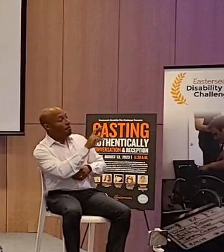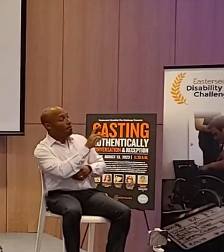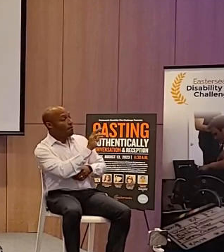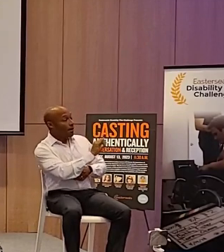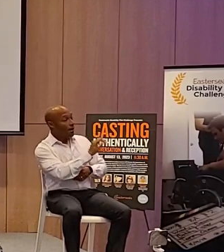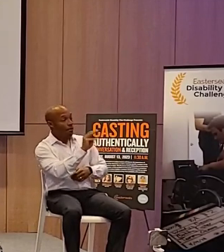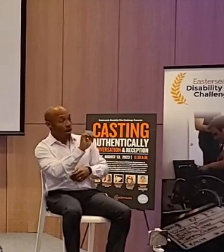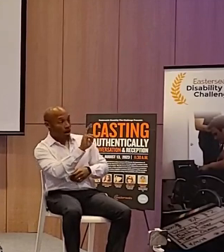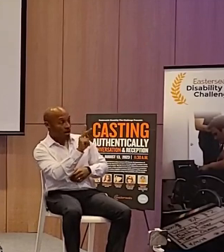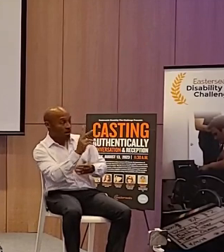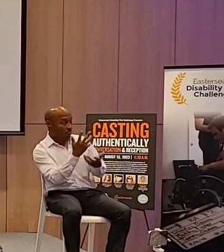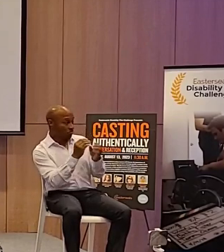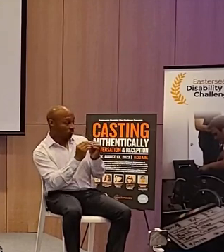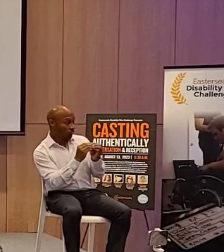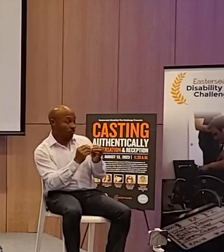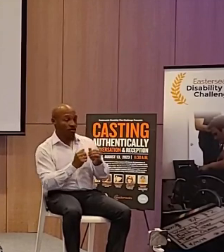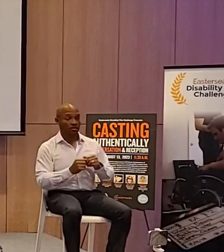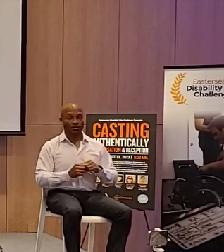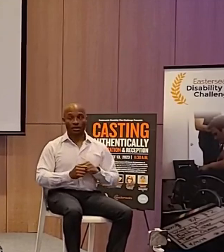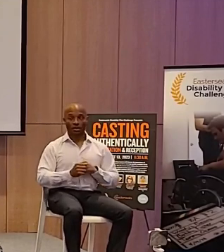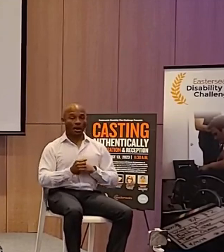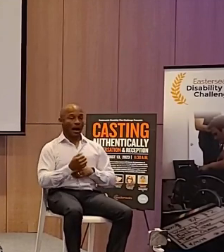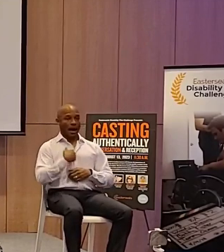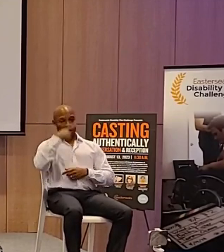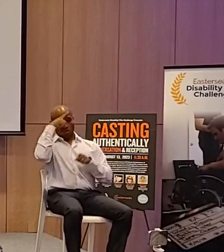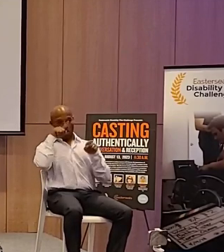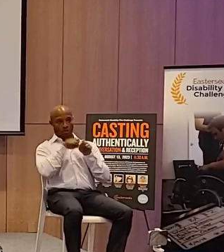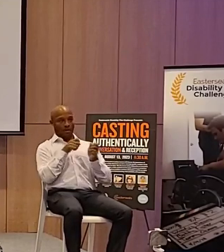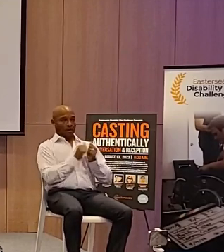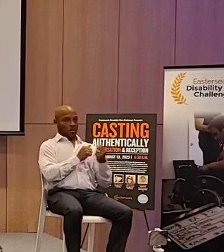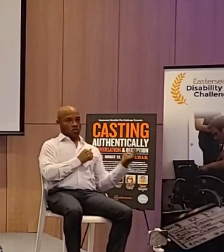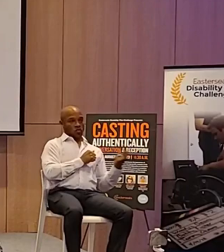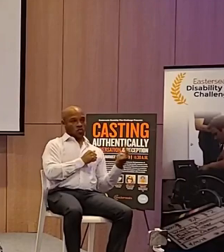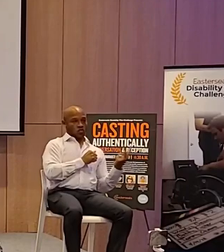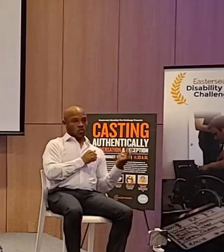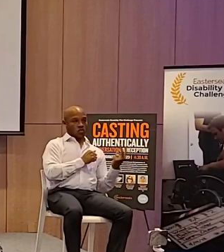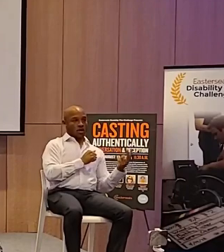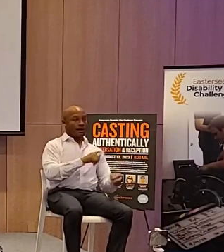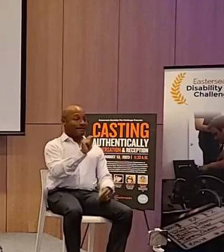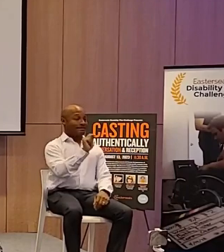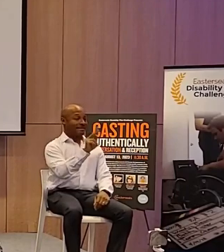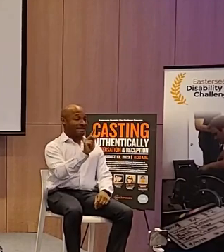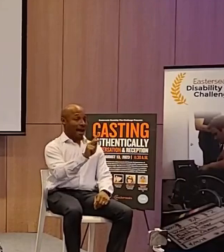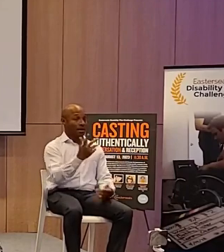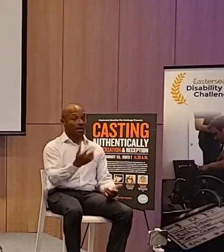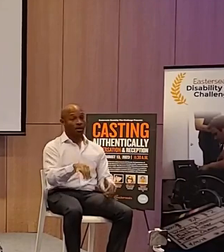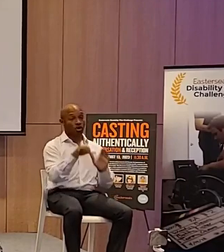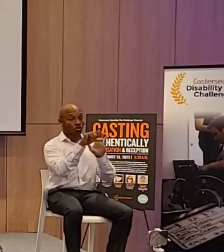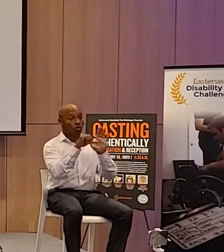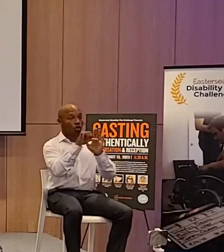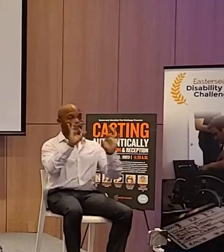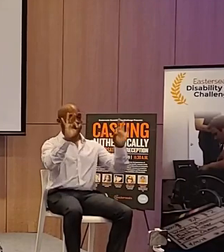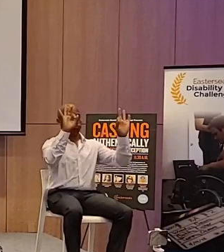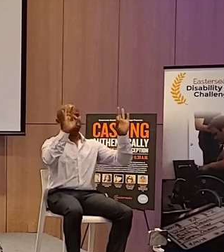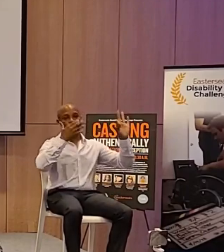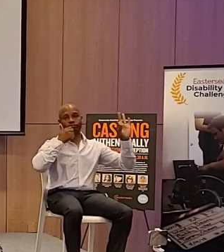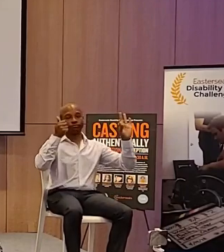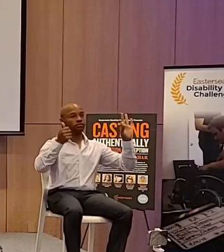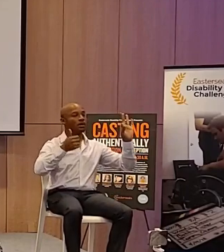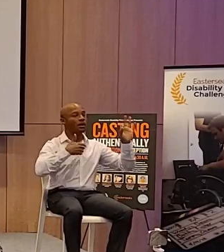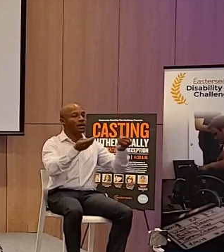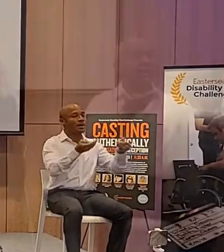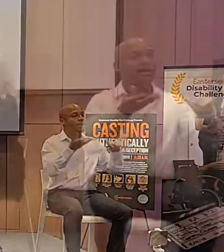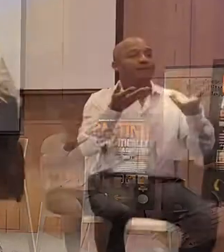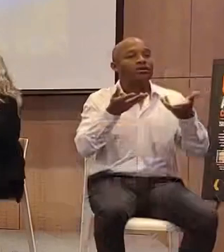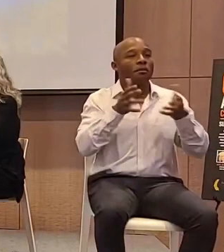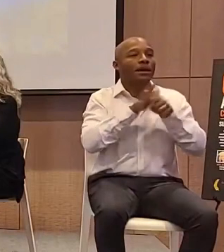you two. Like, there's nothing better than a TikTok or a YouTube for me. Like, it just delivers so much information about